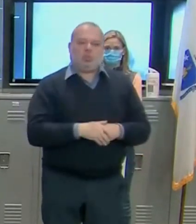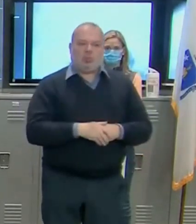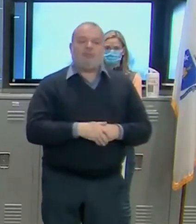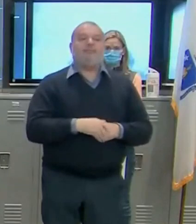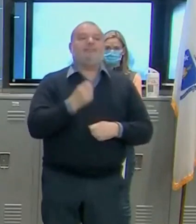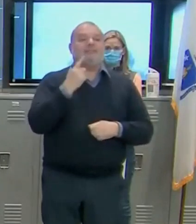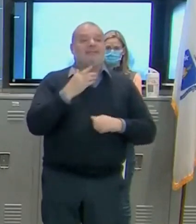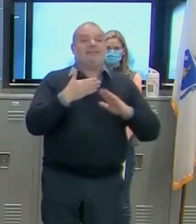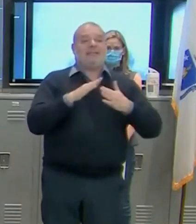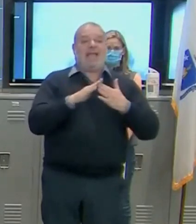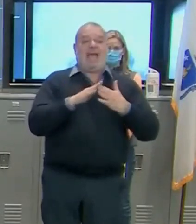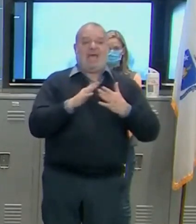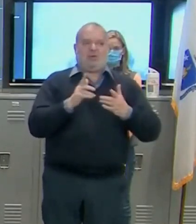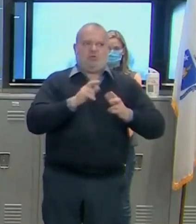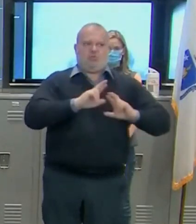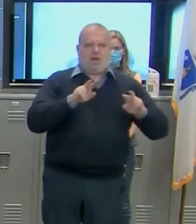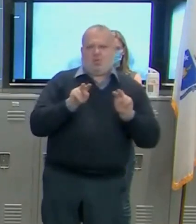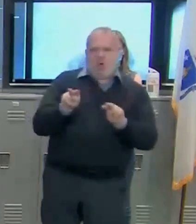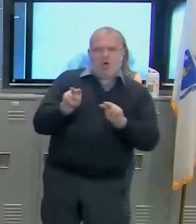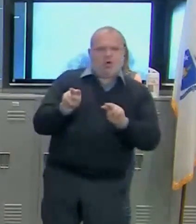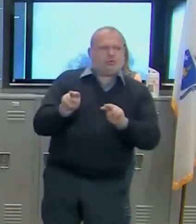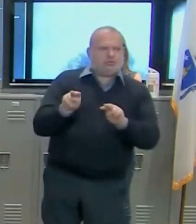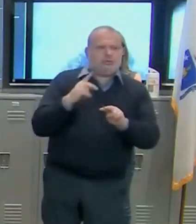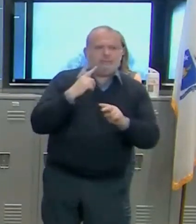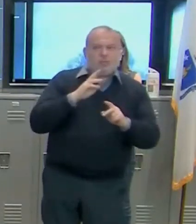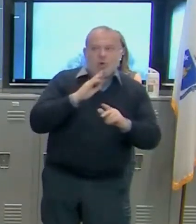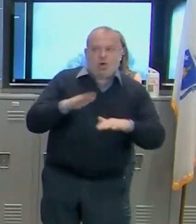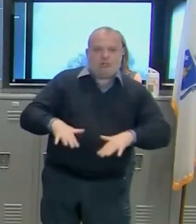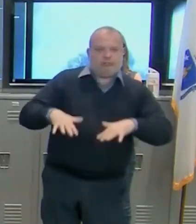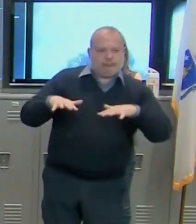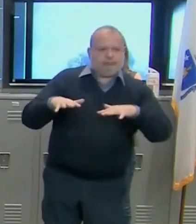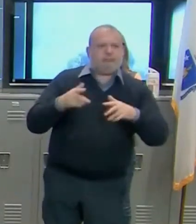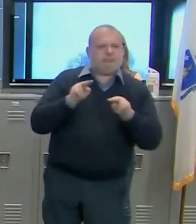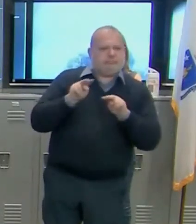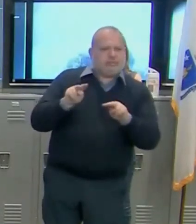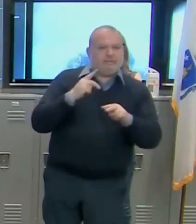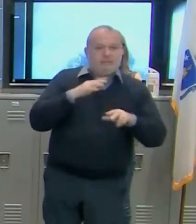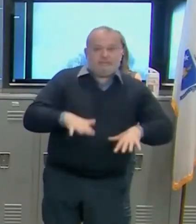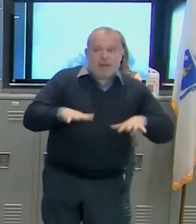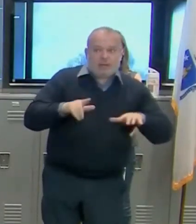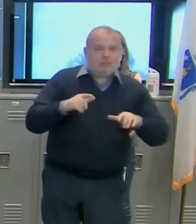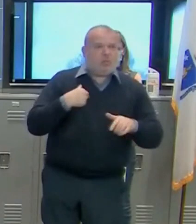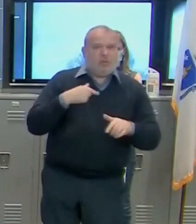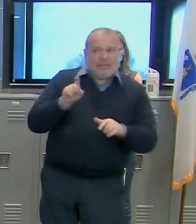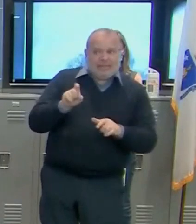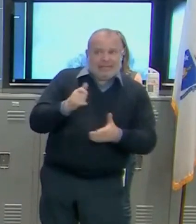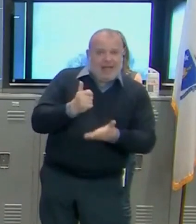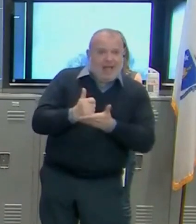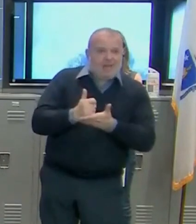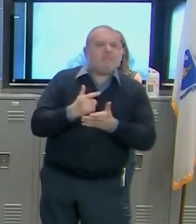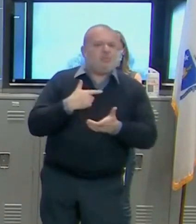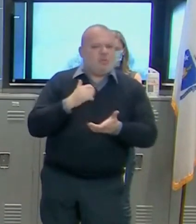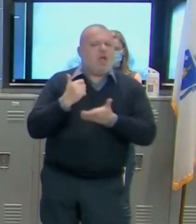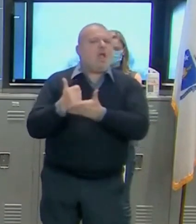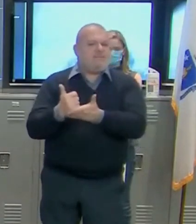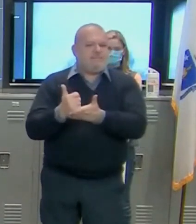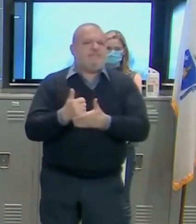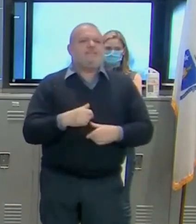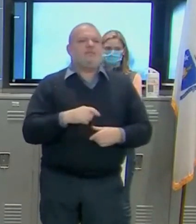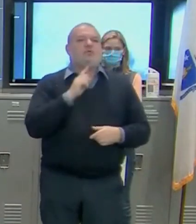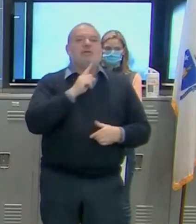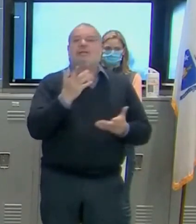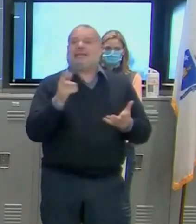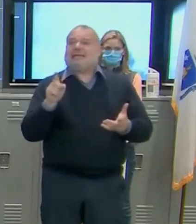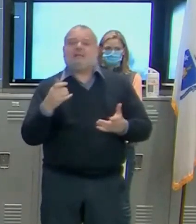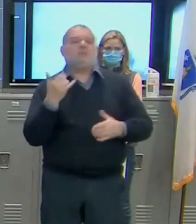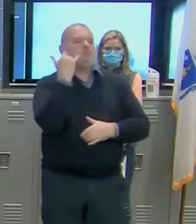for resources that are available to you in your city and town. If you have emergency needs, you obviously call 911. This winter